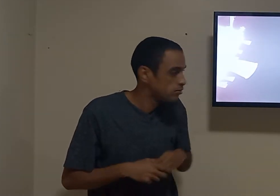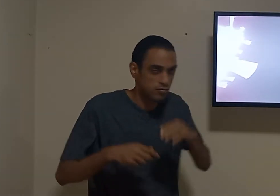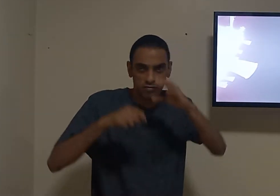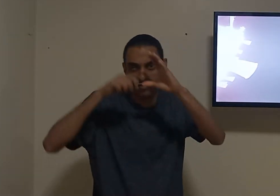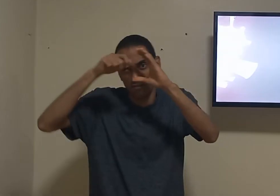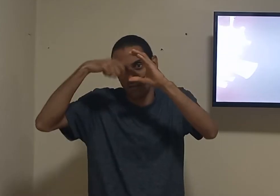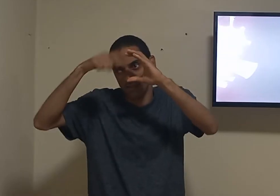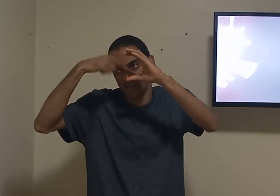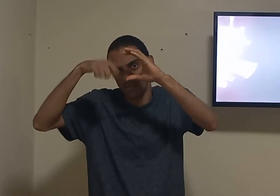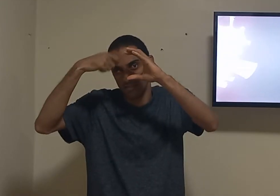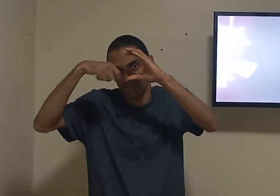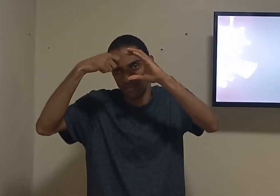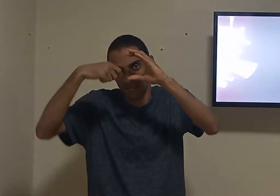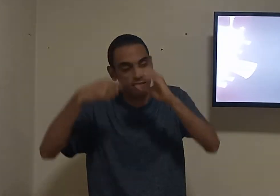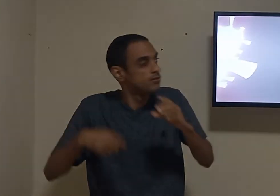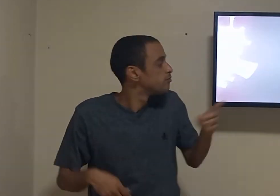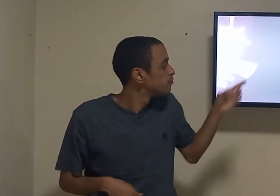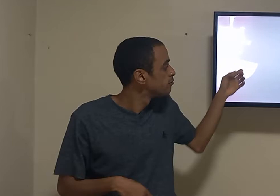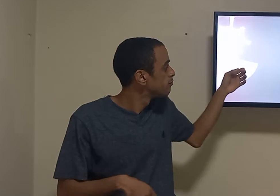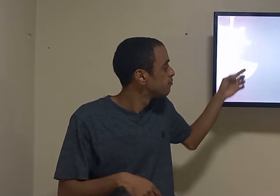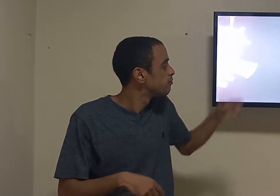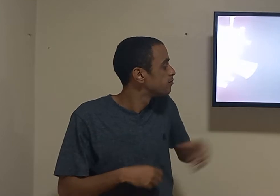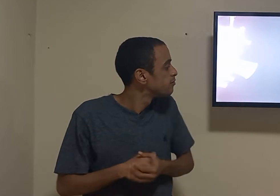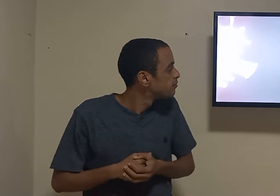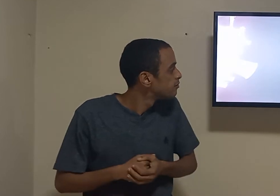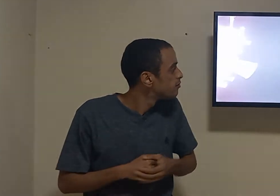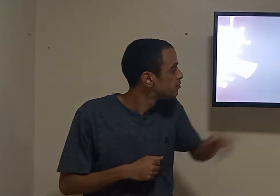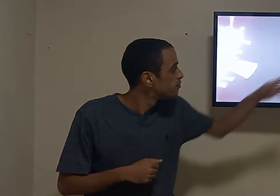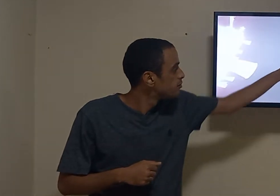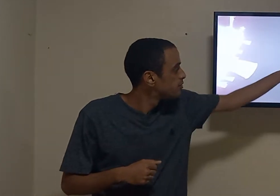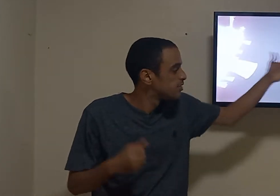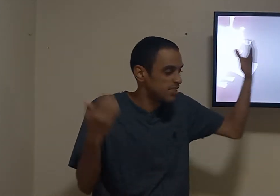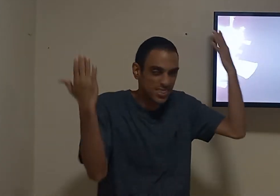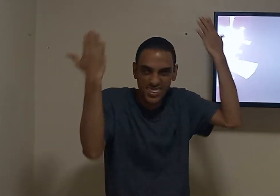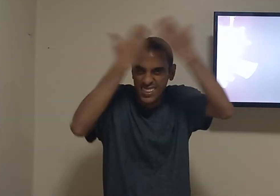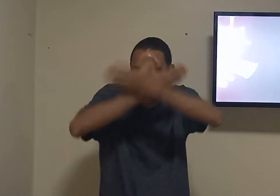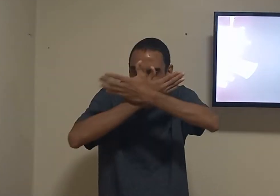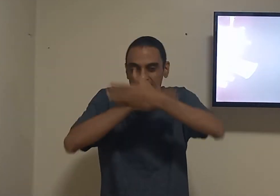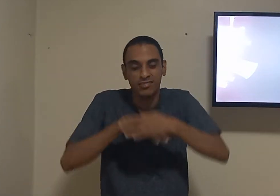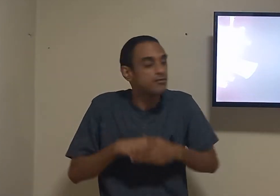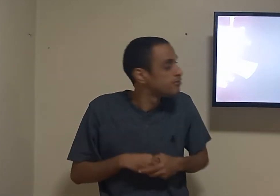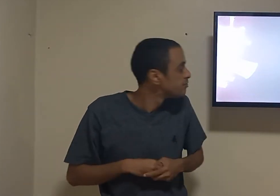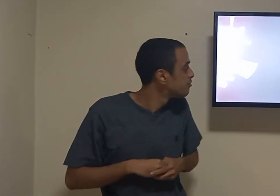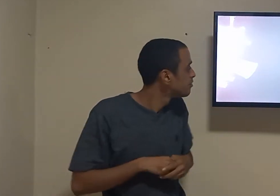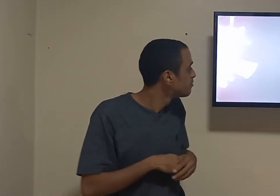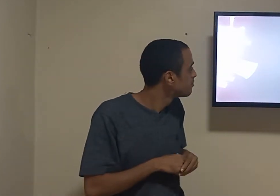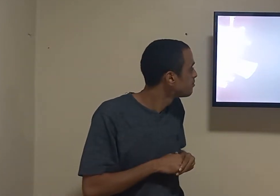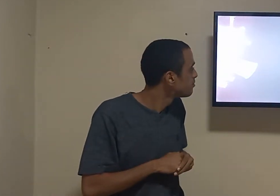trajectory correction maneuver. Again, that all went smoothly.